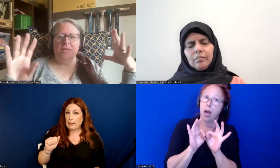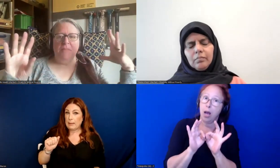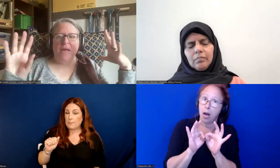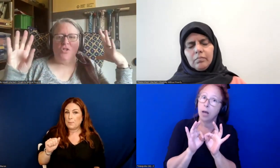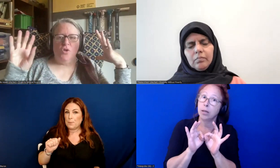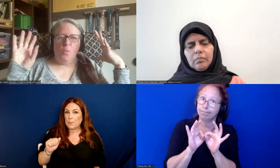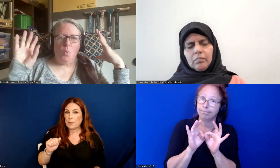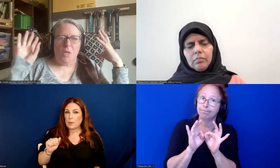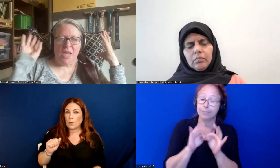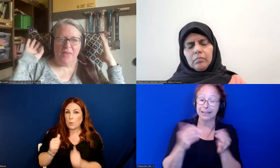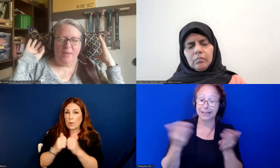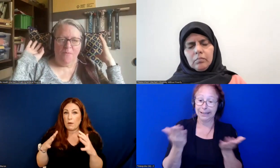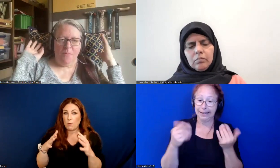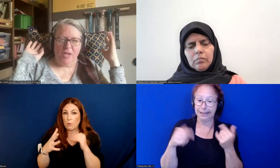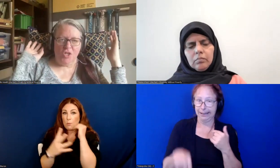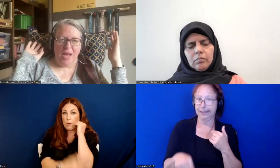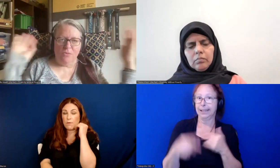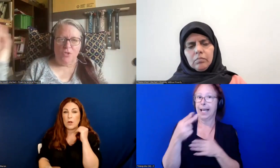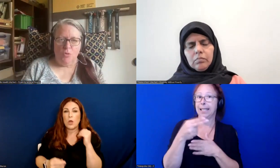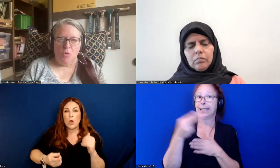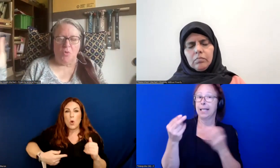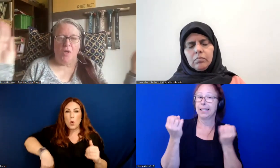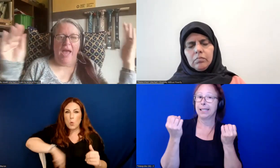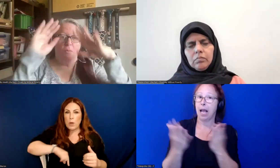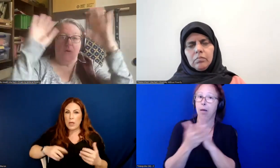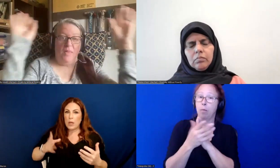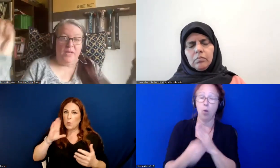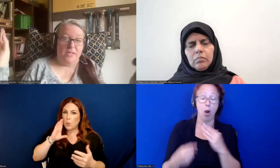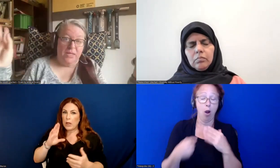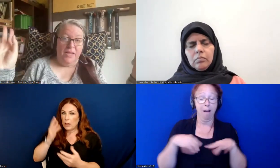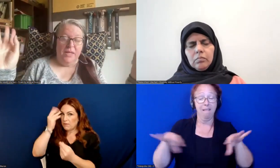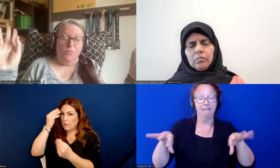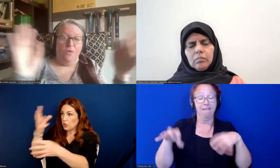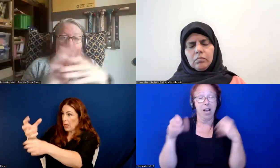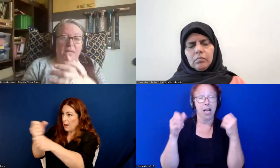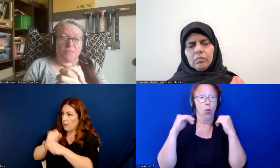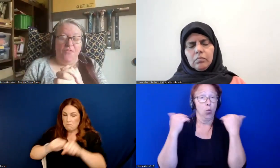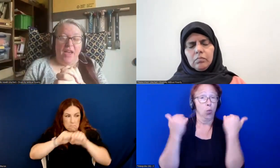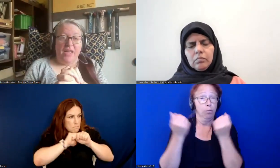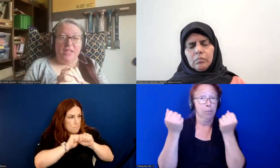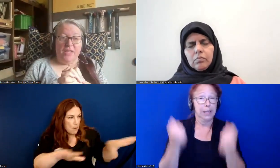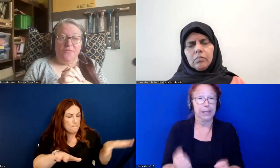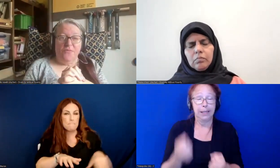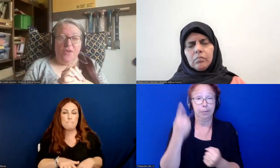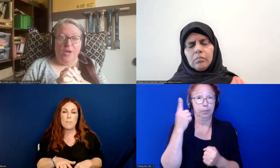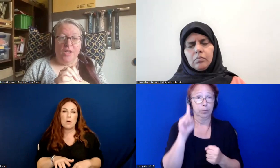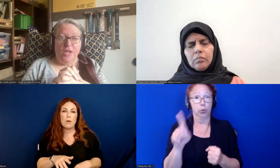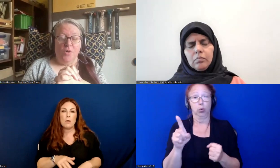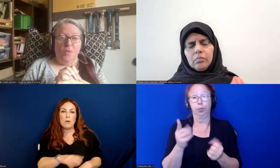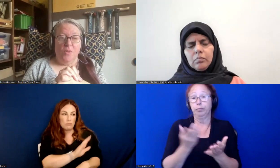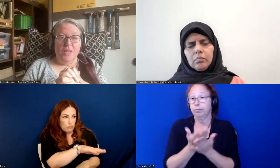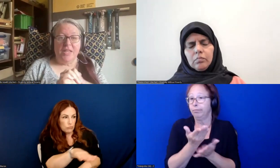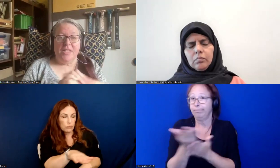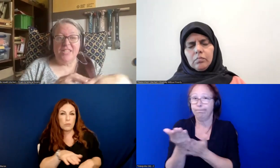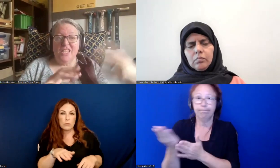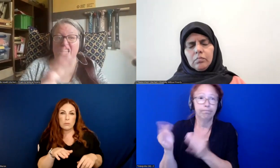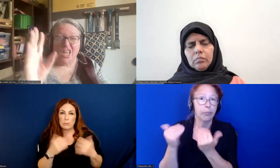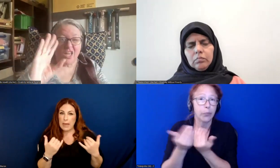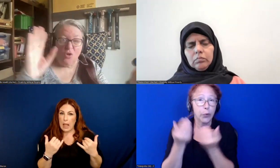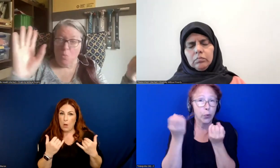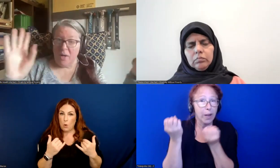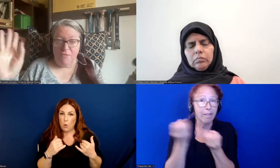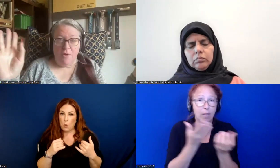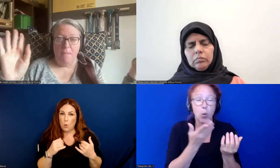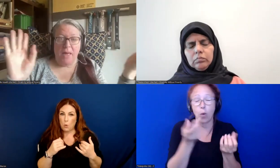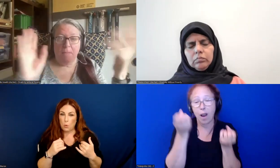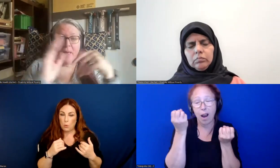Poverty to make sure that we get the information out to you that, hey, we're in this phase, if and that this is the